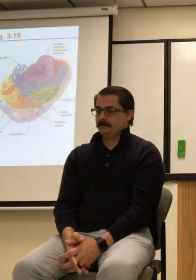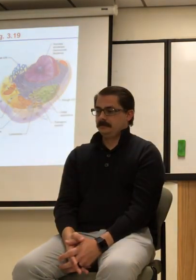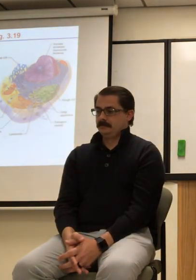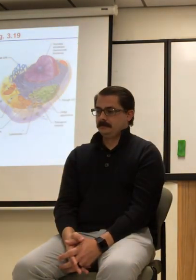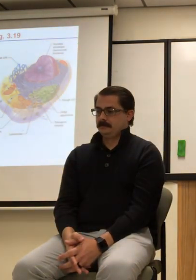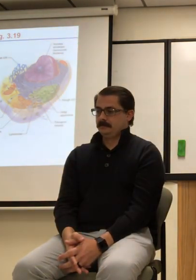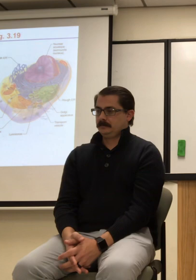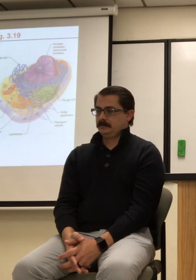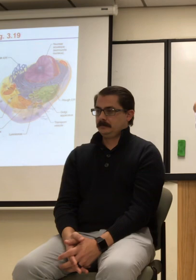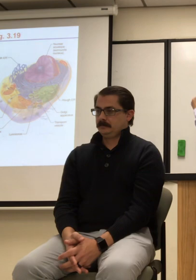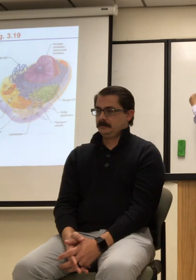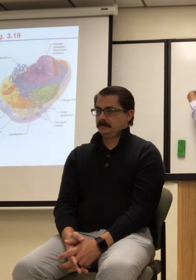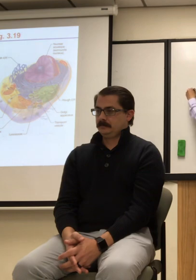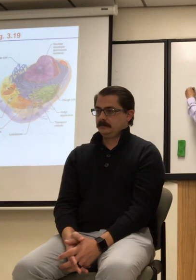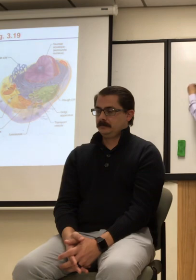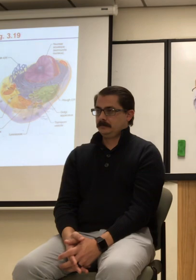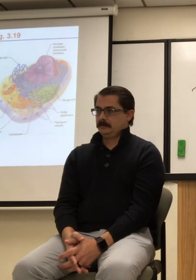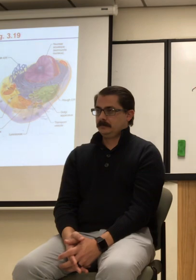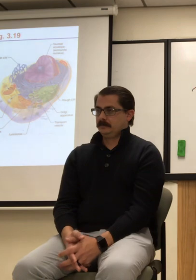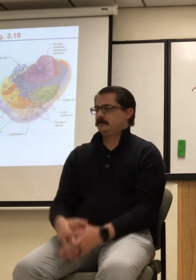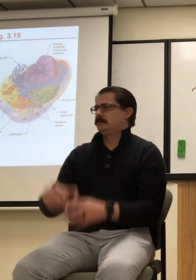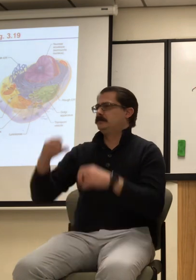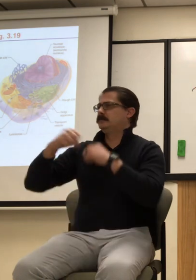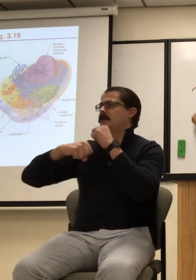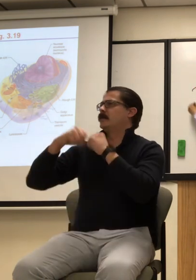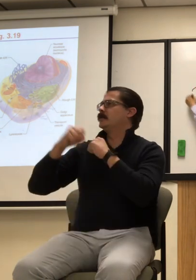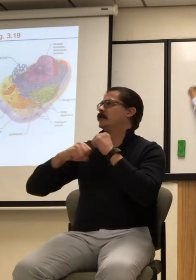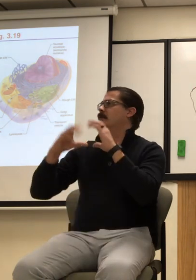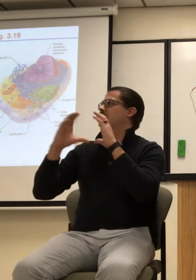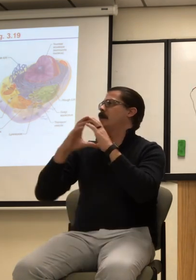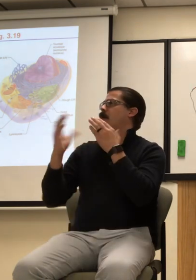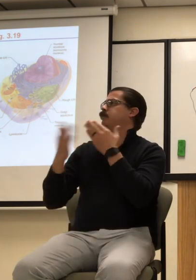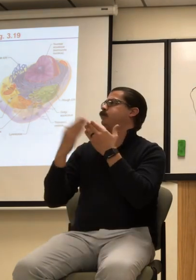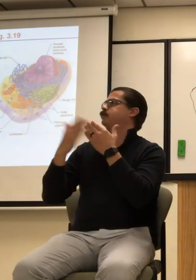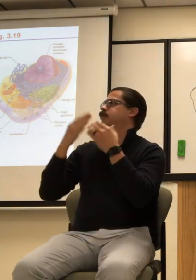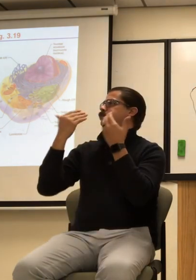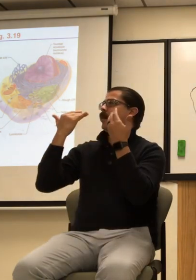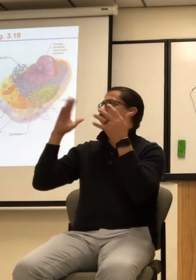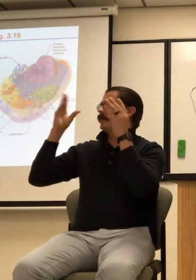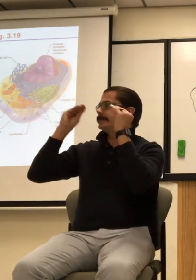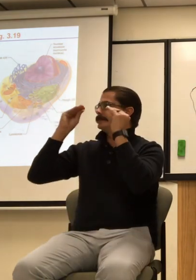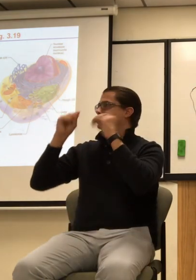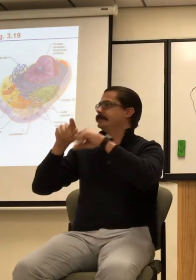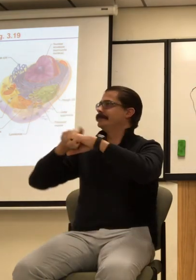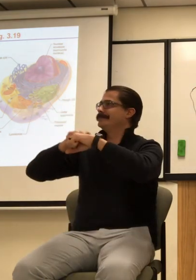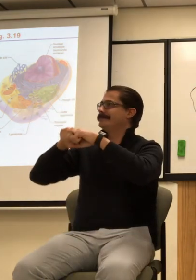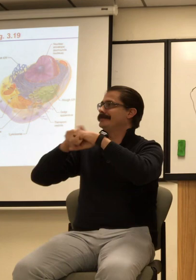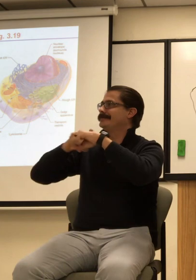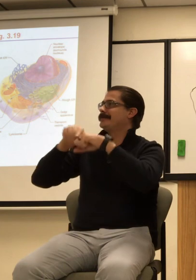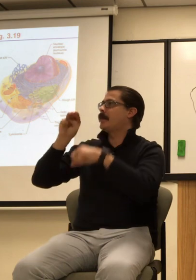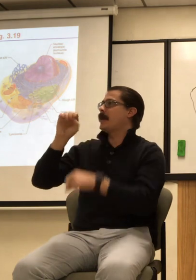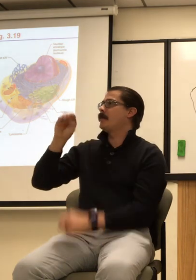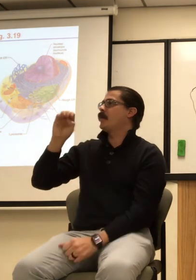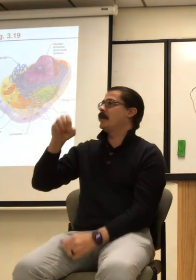The structure of a cell, it's not too hard. I already taught the cell membrane, and inside there's a nucleus.